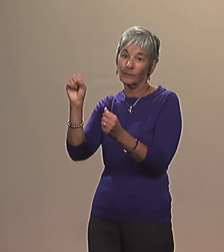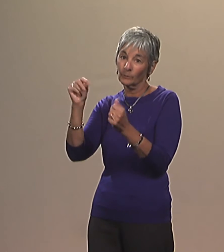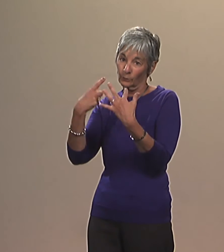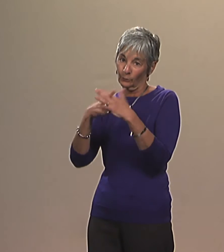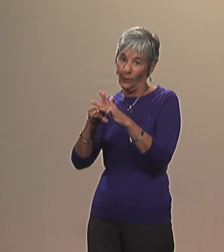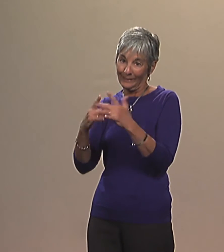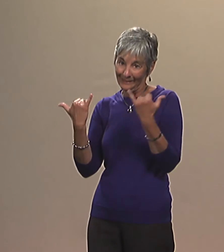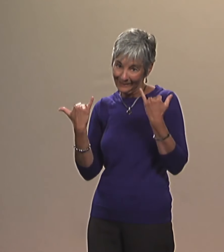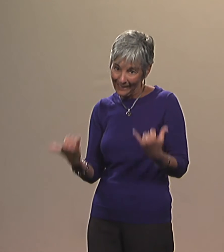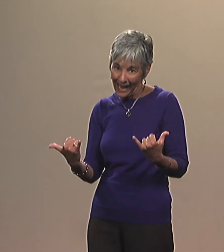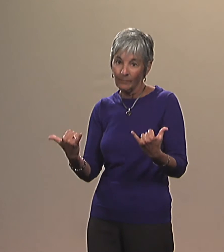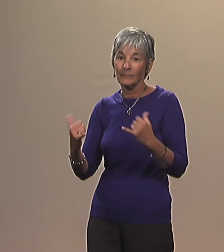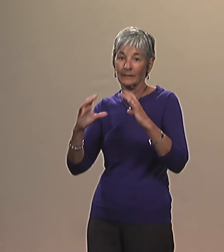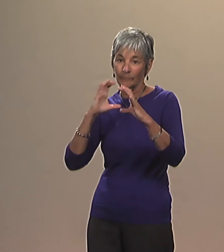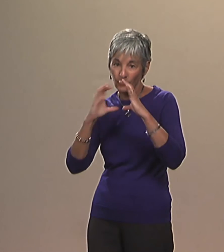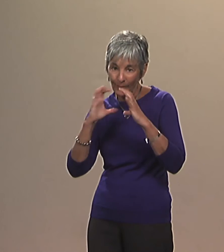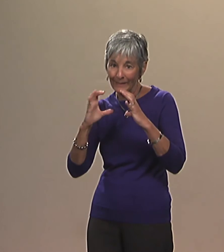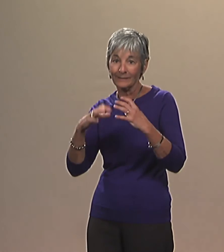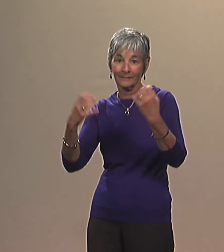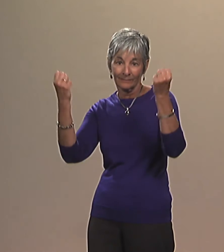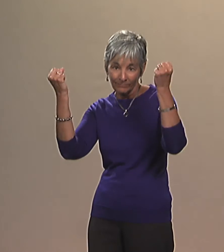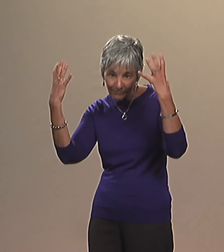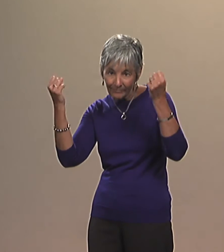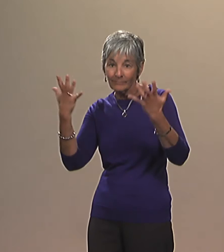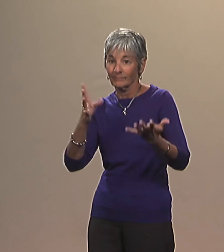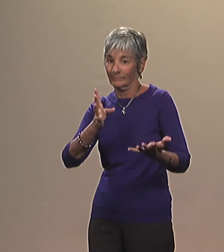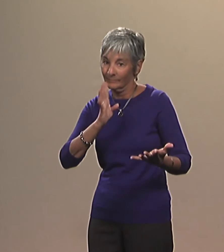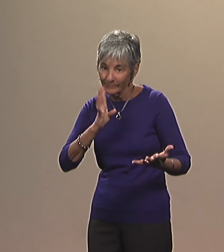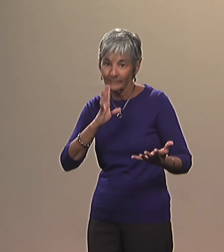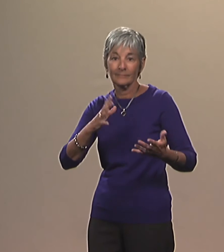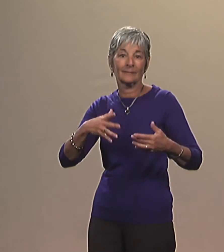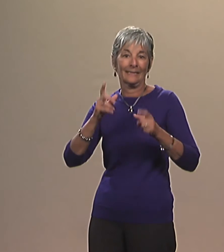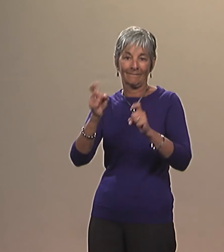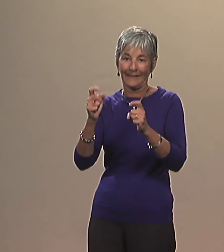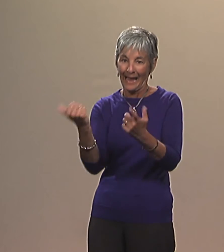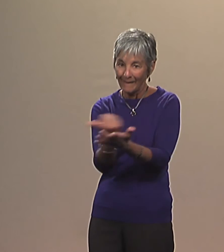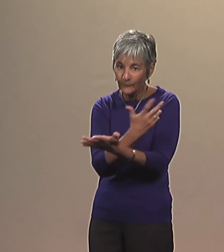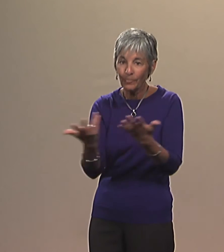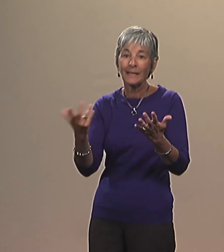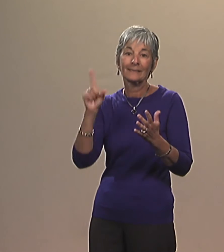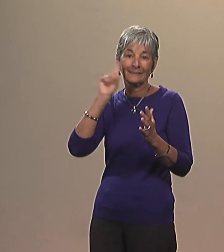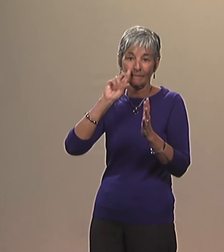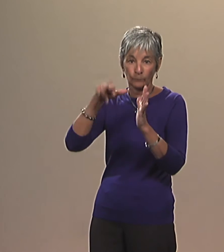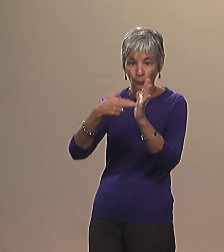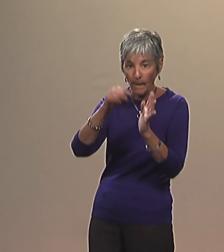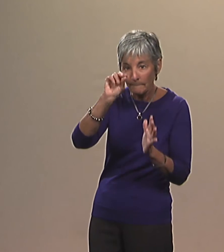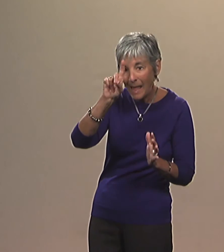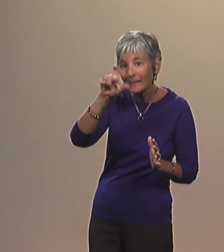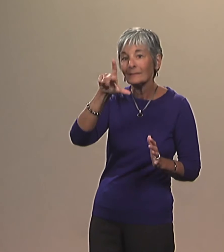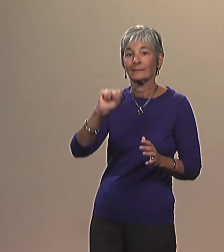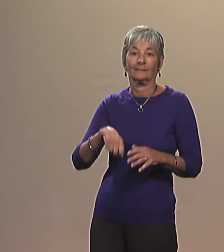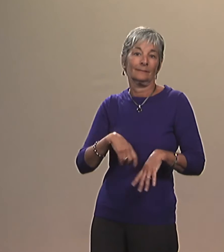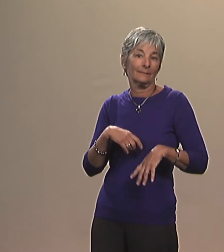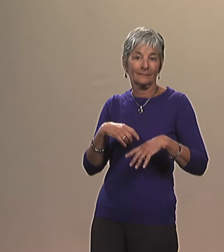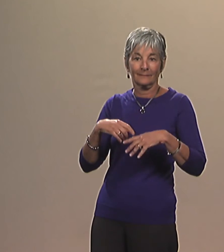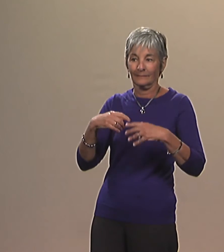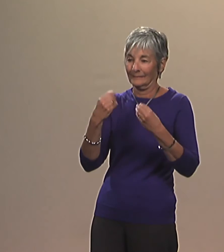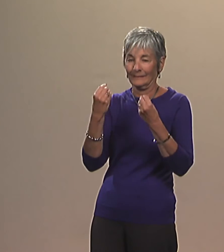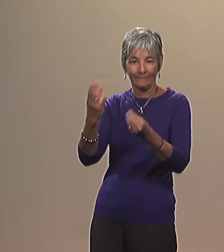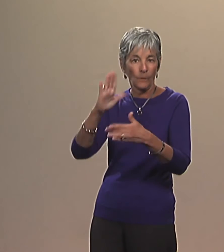wait. We have to start now with signing, speaking, role models. We need to give children everything,